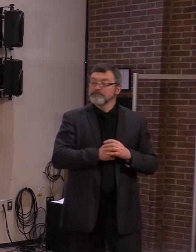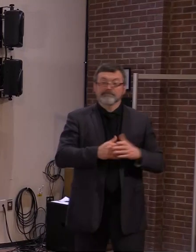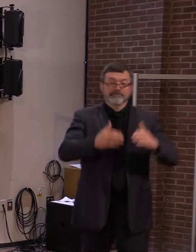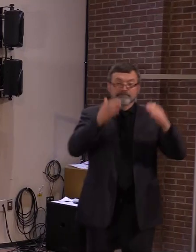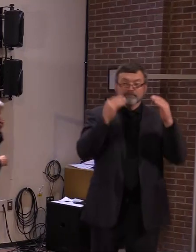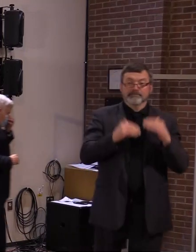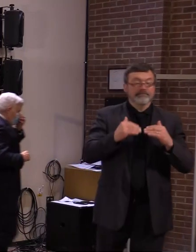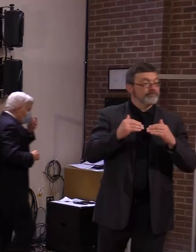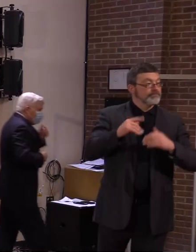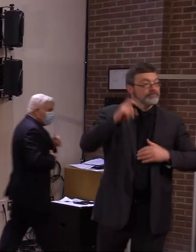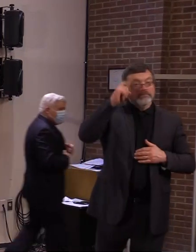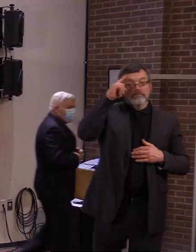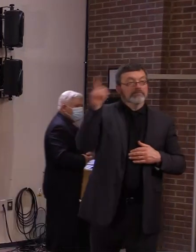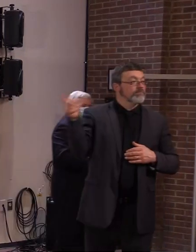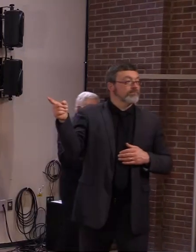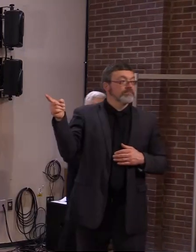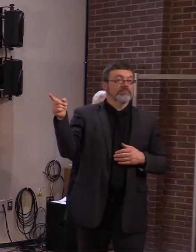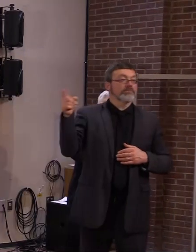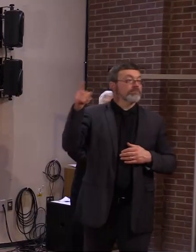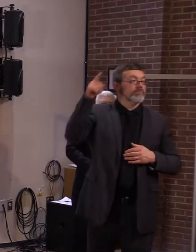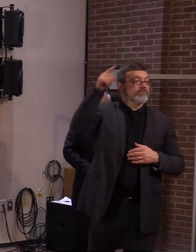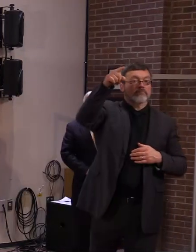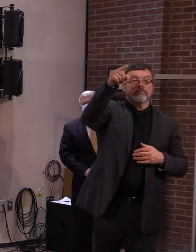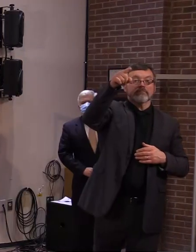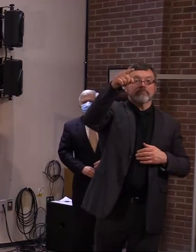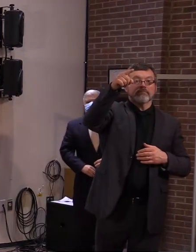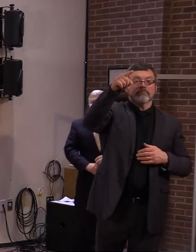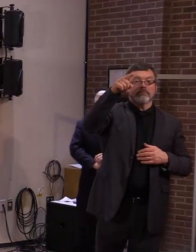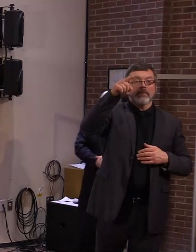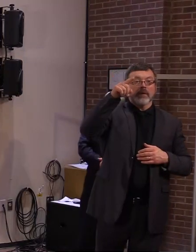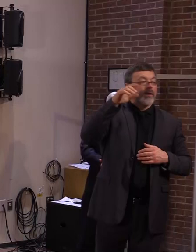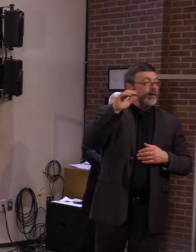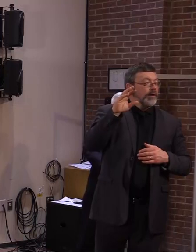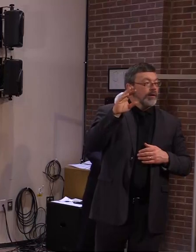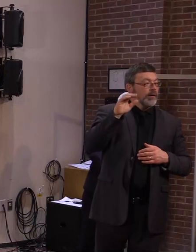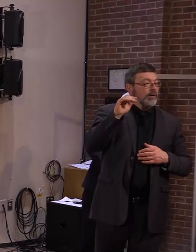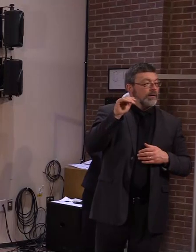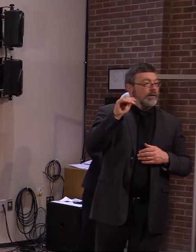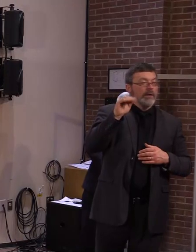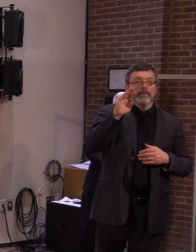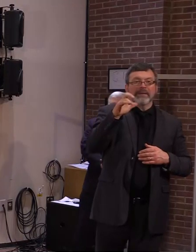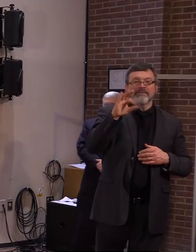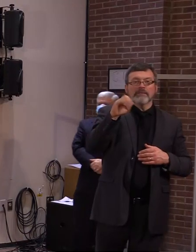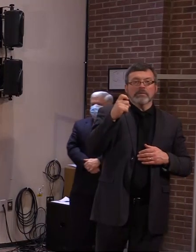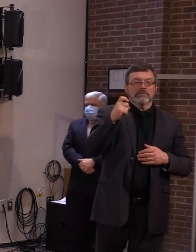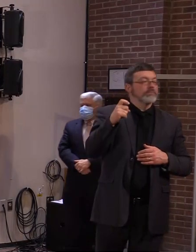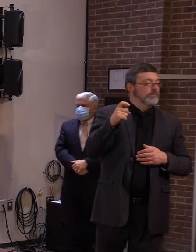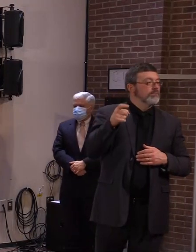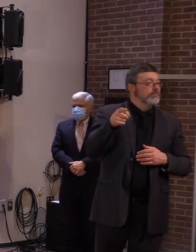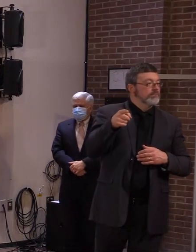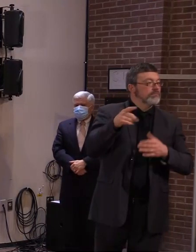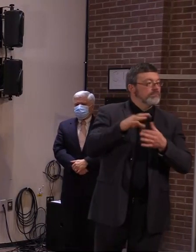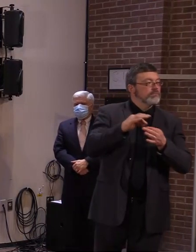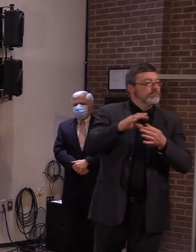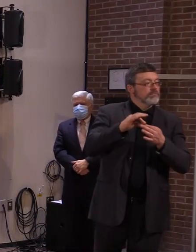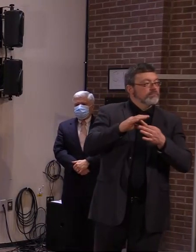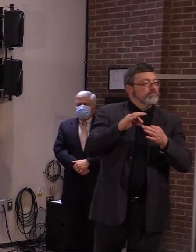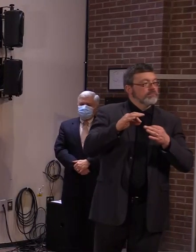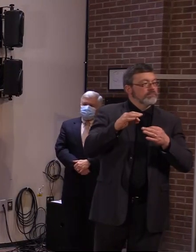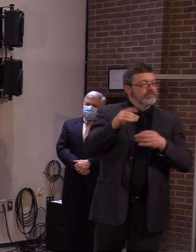In terms of terminology, when does fully vaccinated mean boosted? Because it seems counterintuitive that fully vaccinated doesn't mean fully